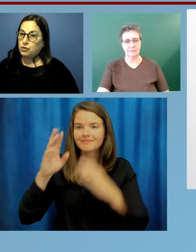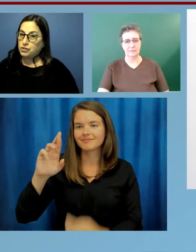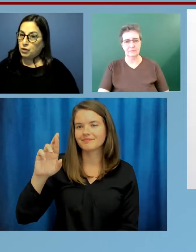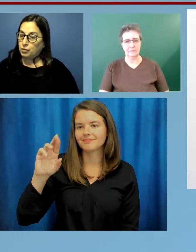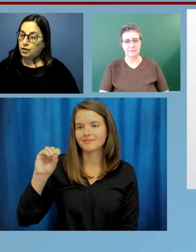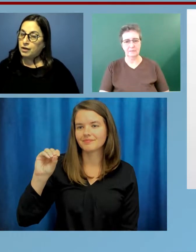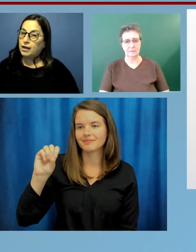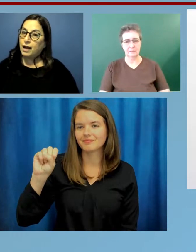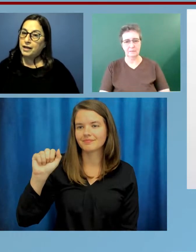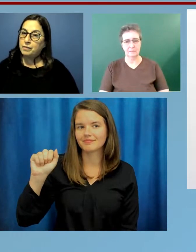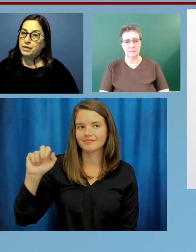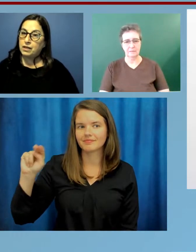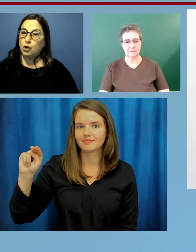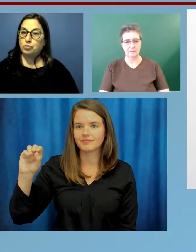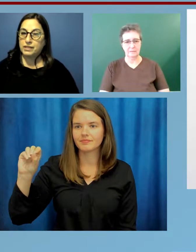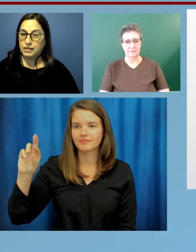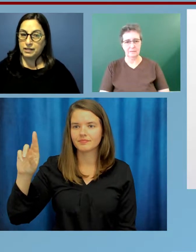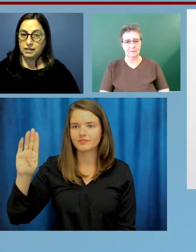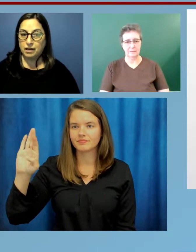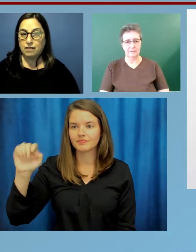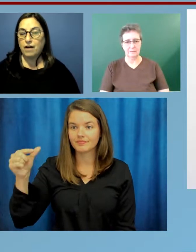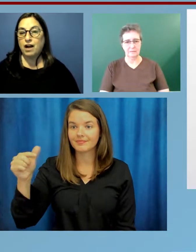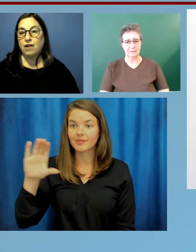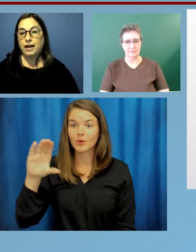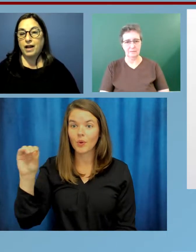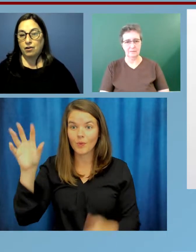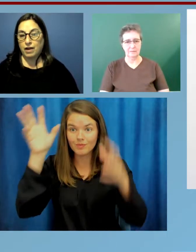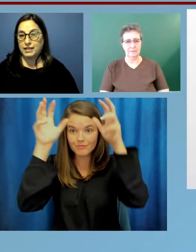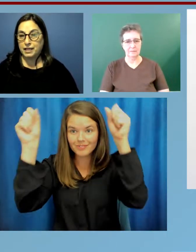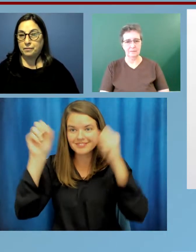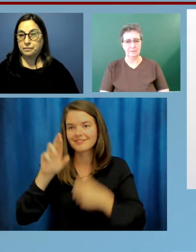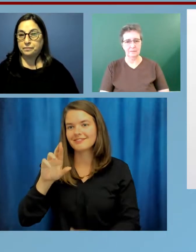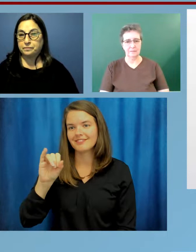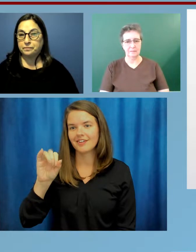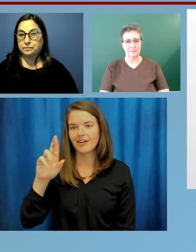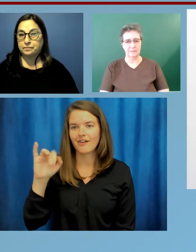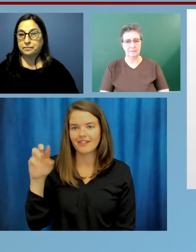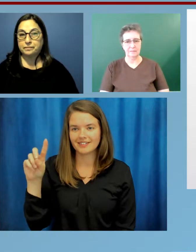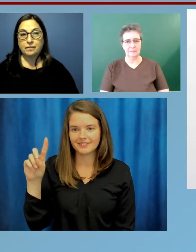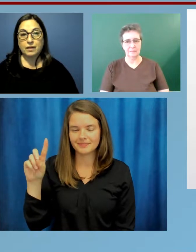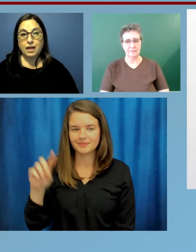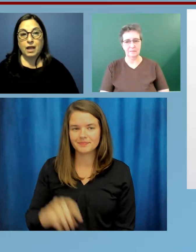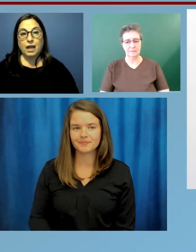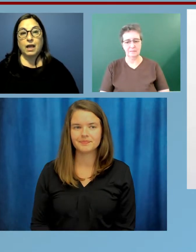Hello, I'm Rosa Norberg. I am the co-president of RIRID.